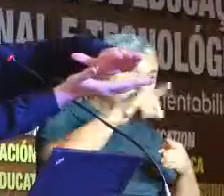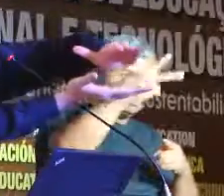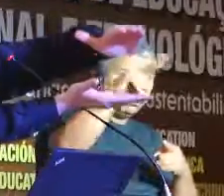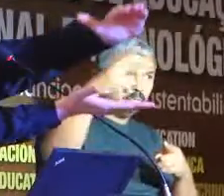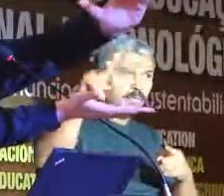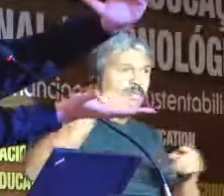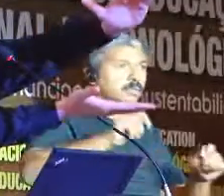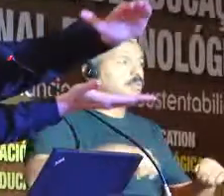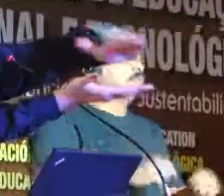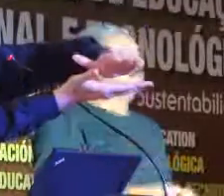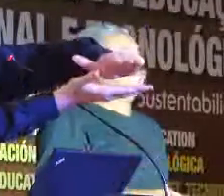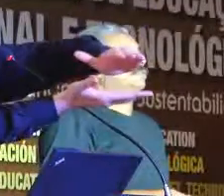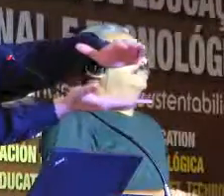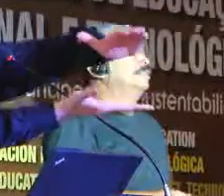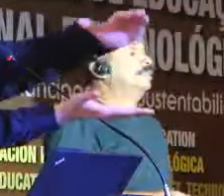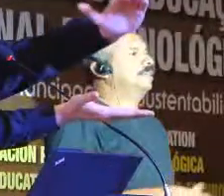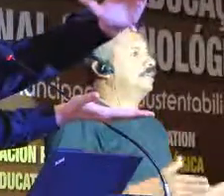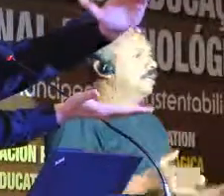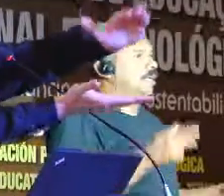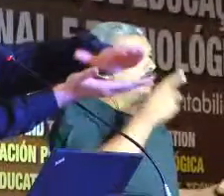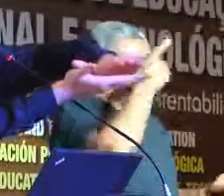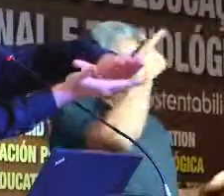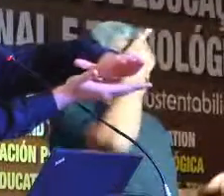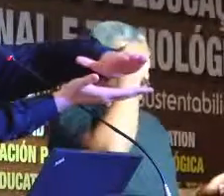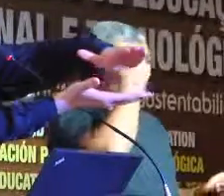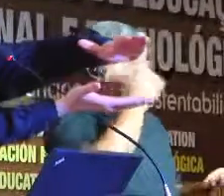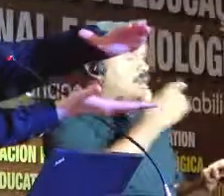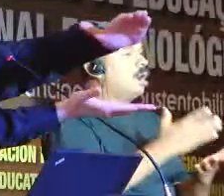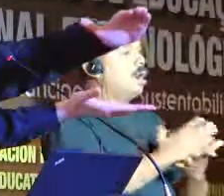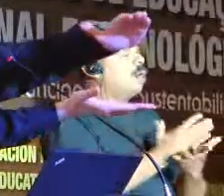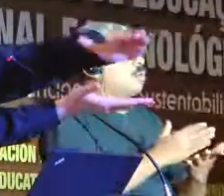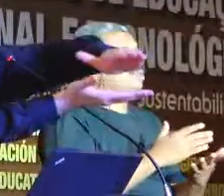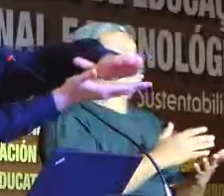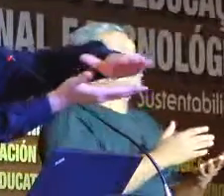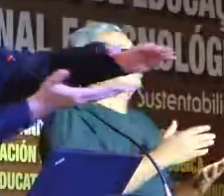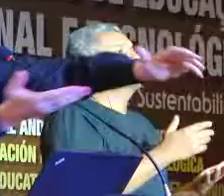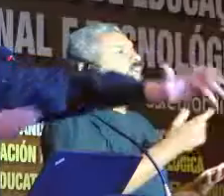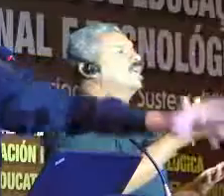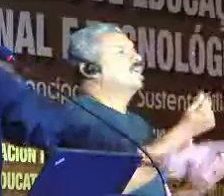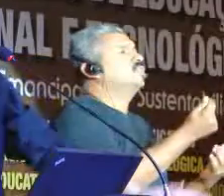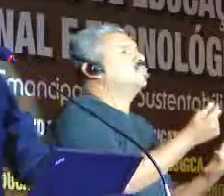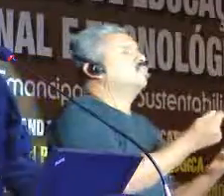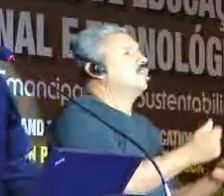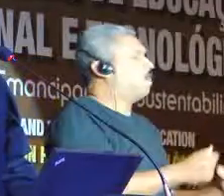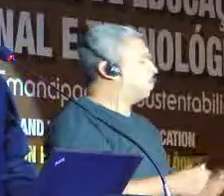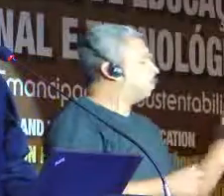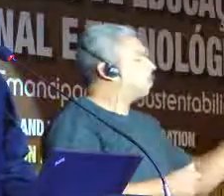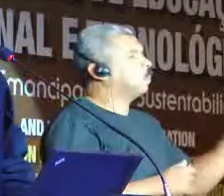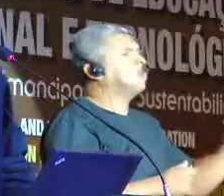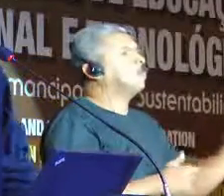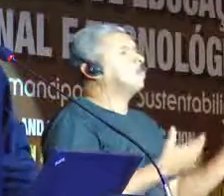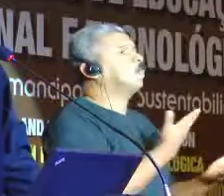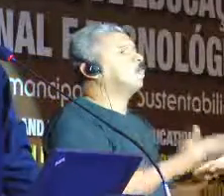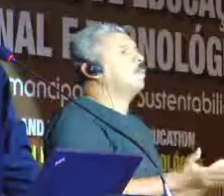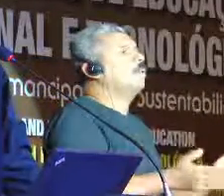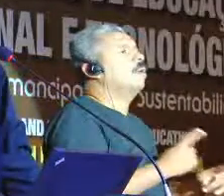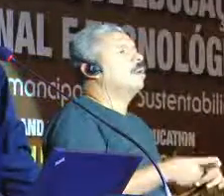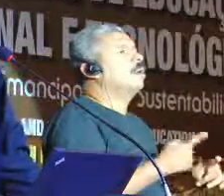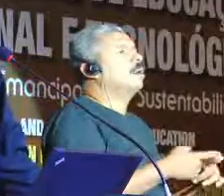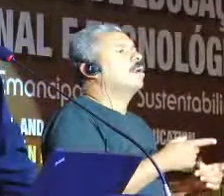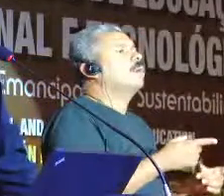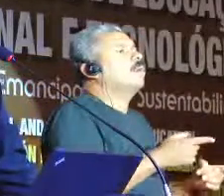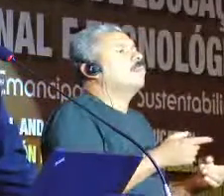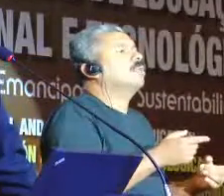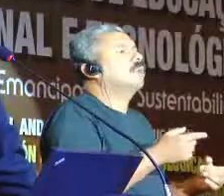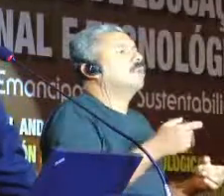reais wasted down to perhaps 2 billion reais wasted every day.